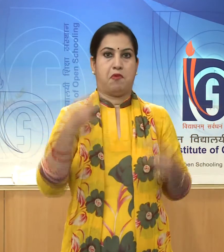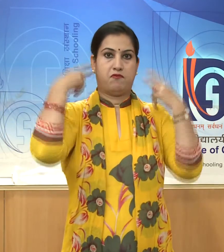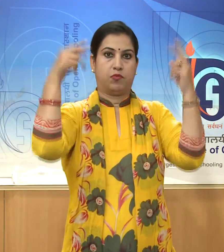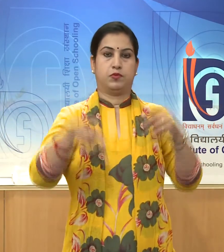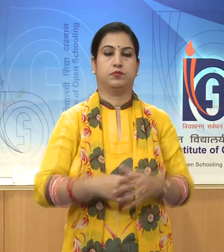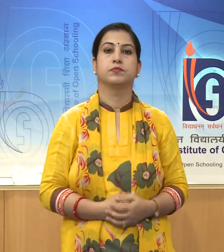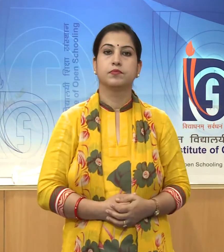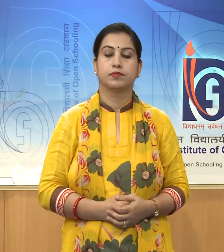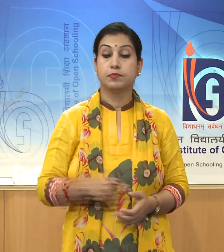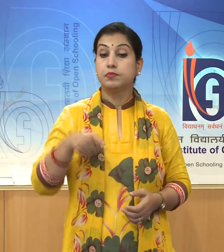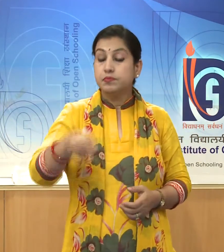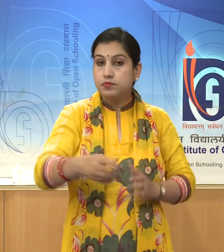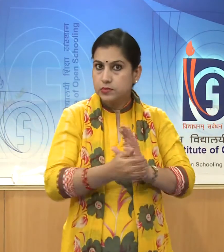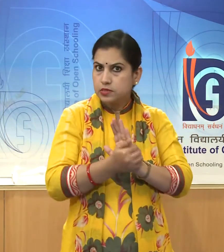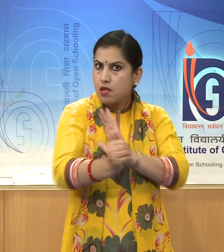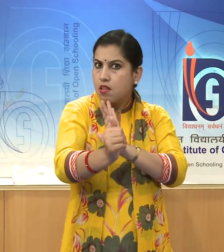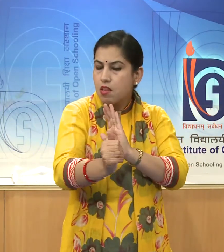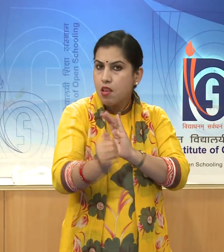Whether it was his still life,